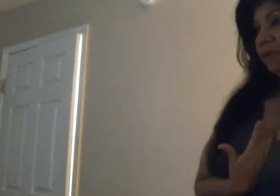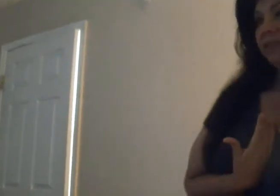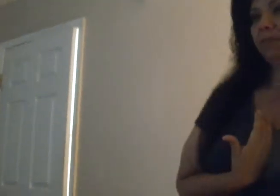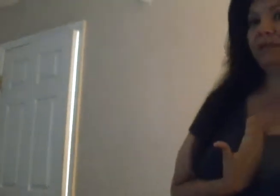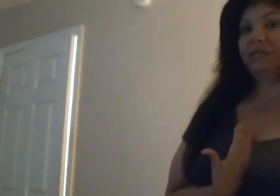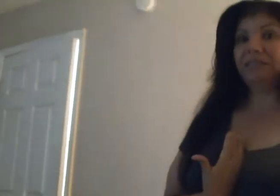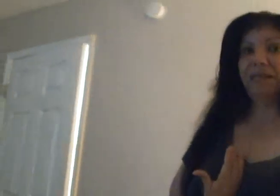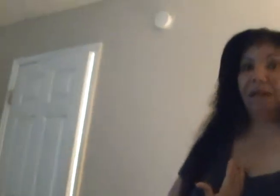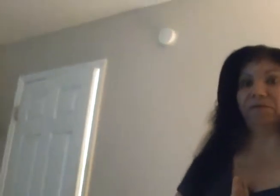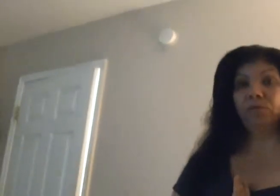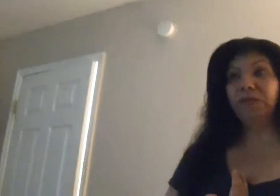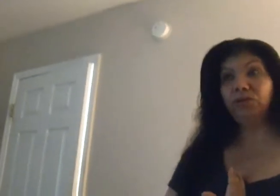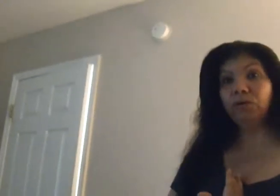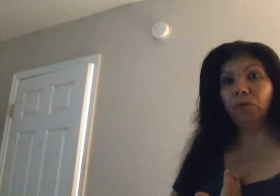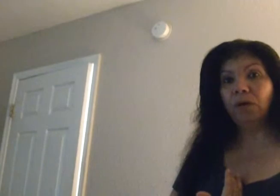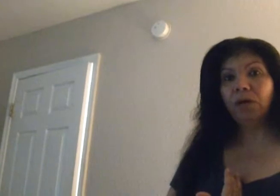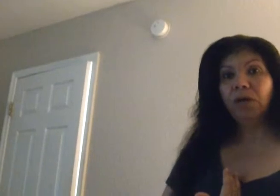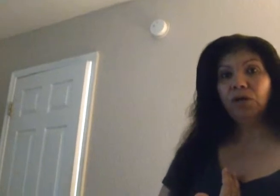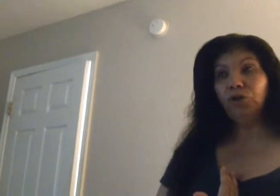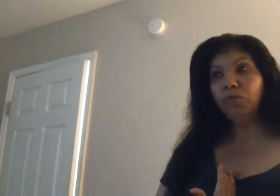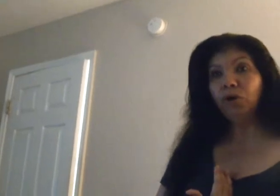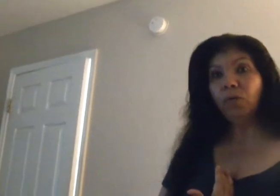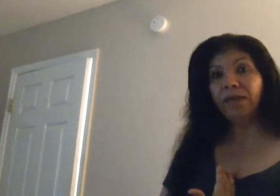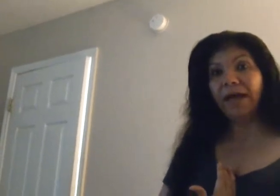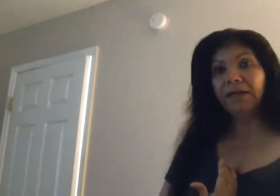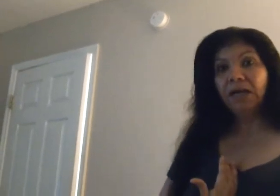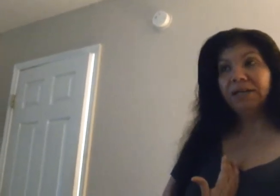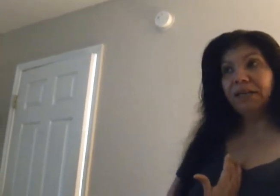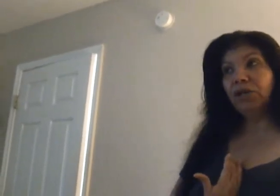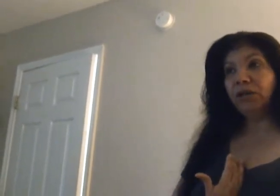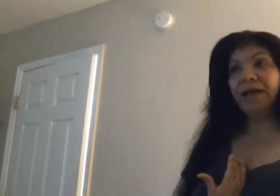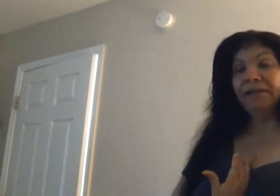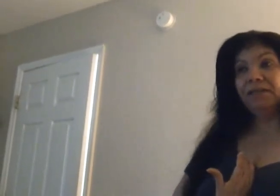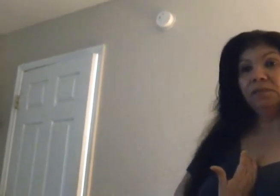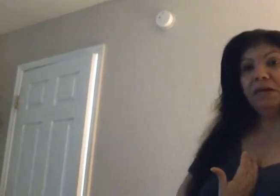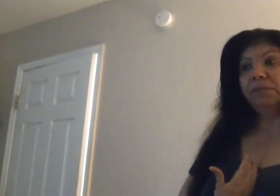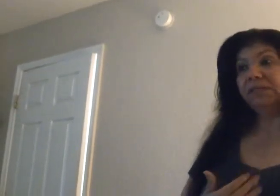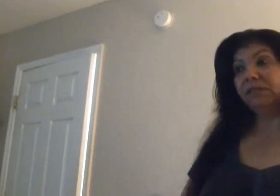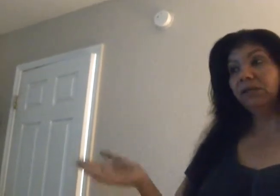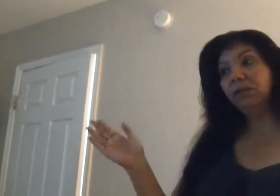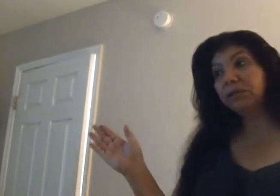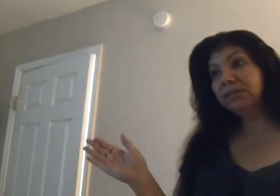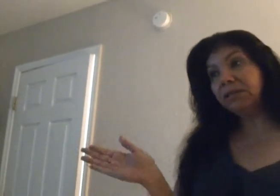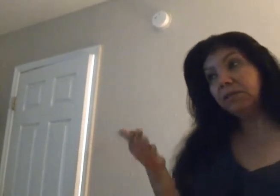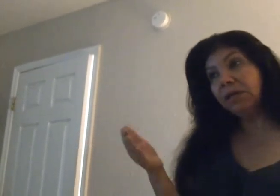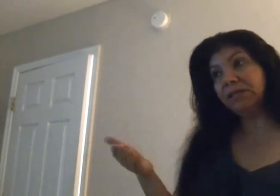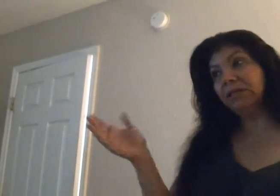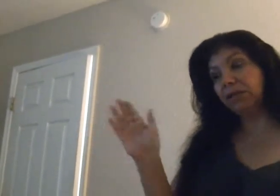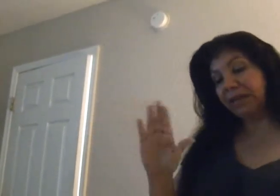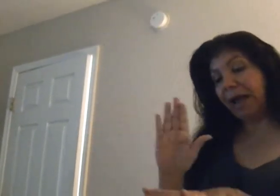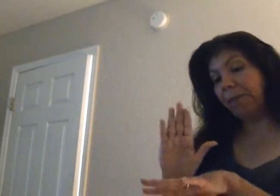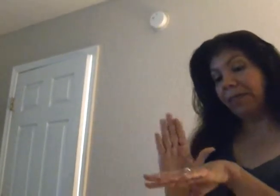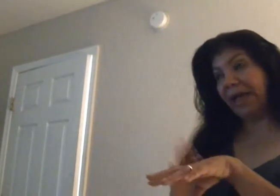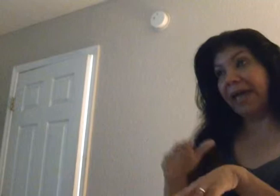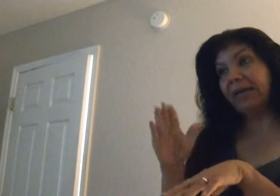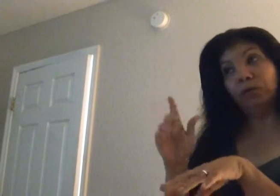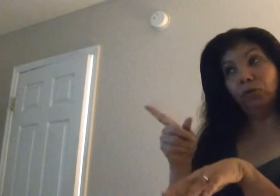to me, and he's getting after me too. Mm-hmm. You know that. And sometimes it's a little tap on the hand, like, don't do